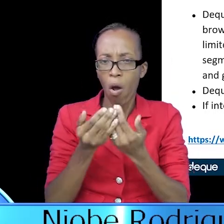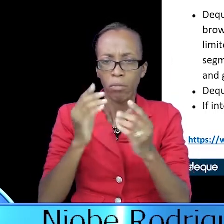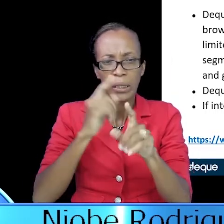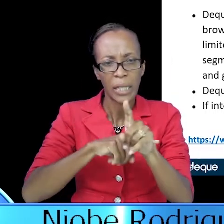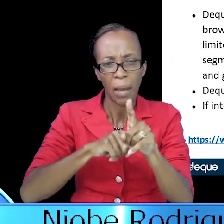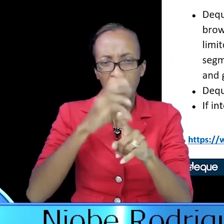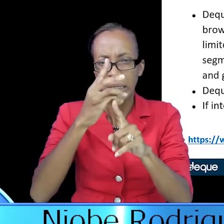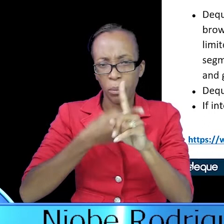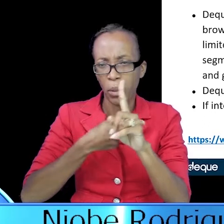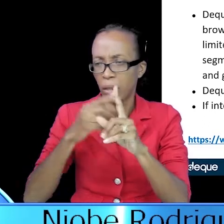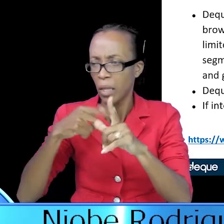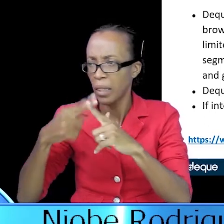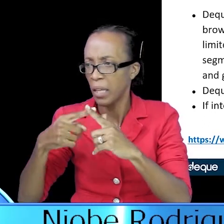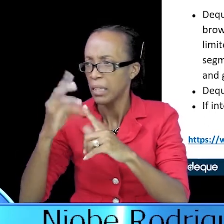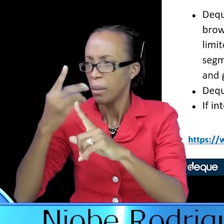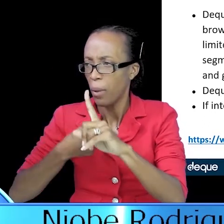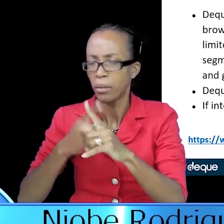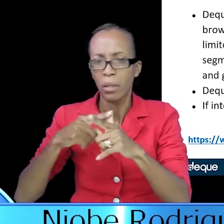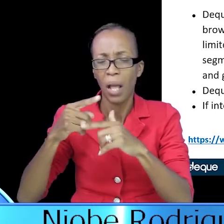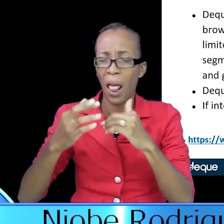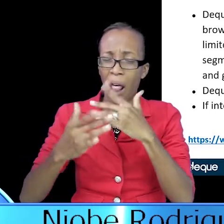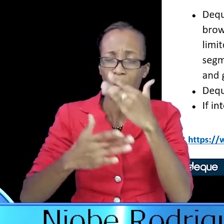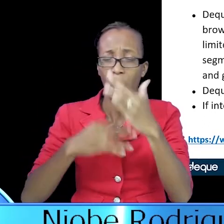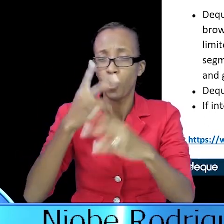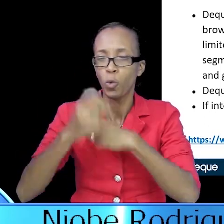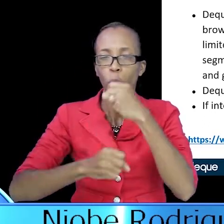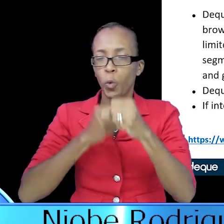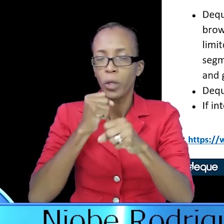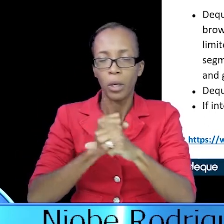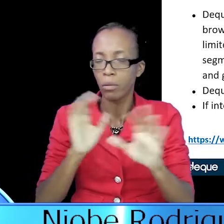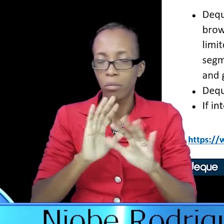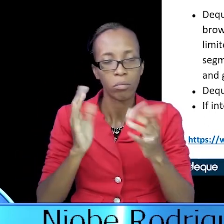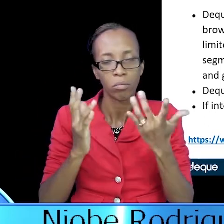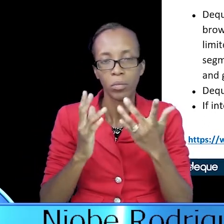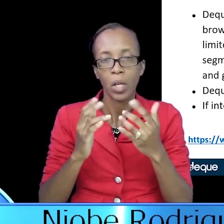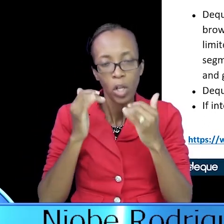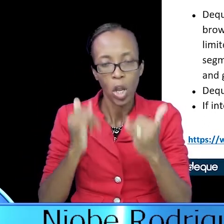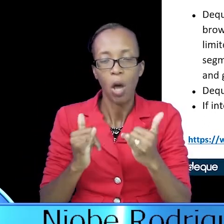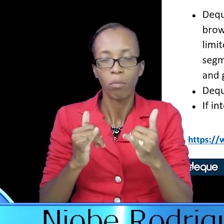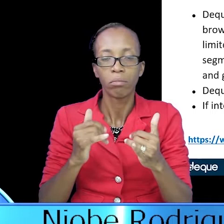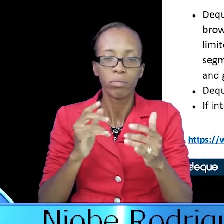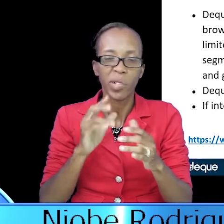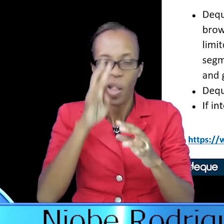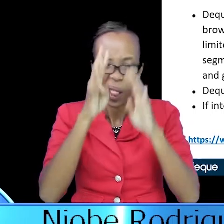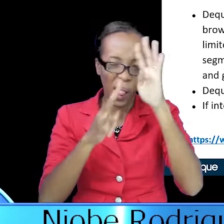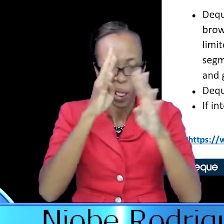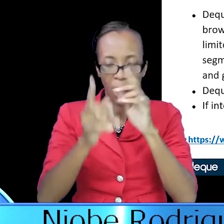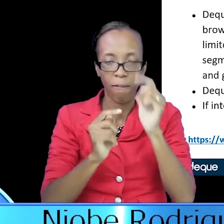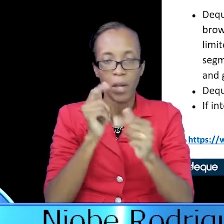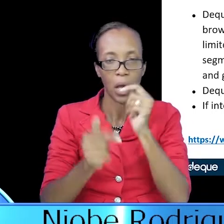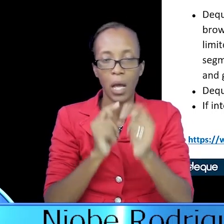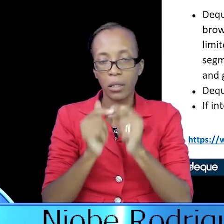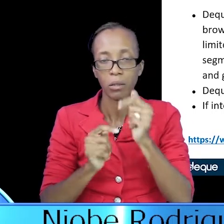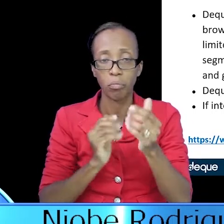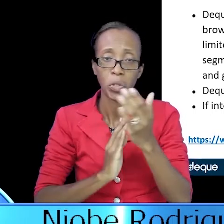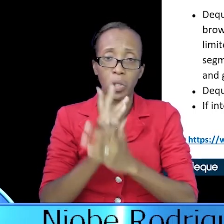would put requirements and then they would go in development and then they would go into test, and it's all like 6-month segments, and it